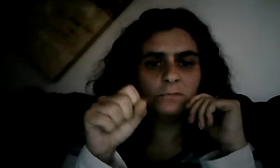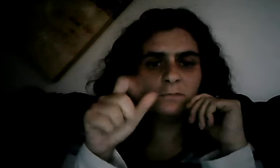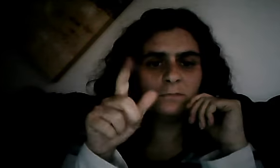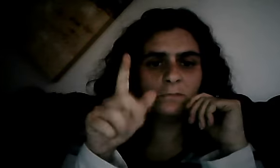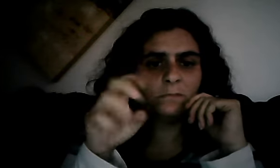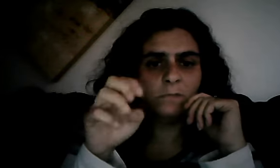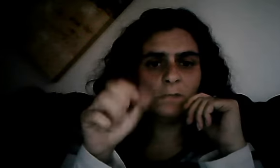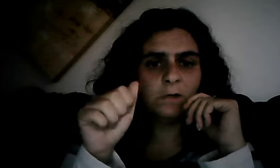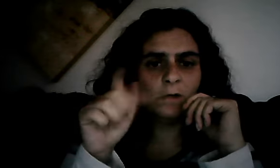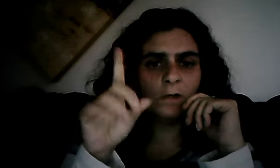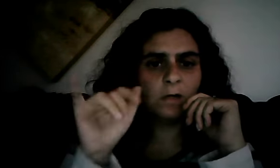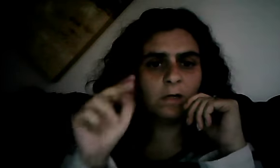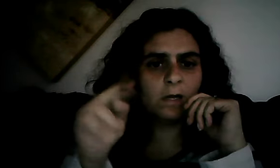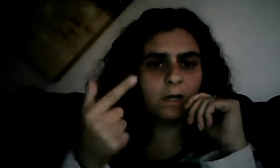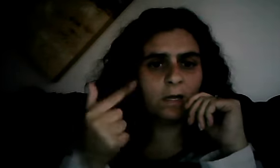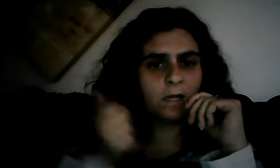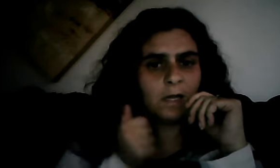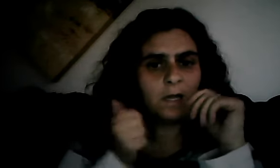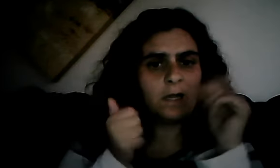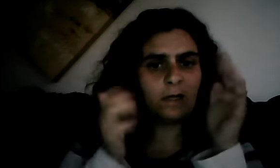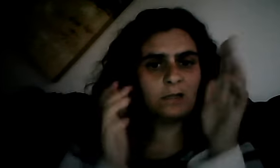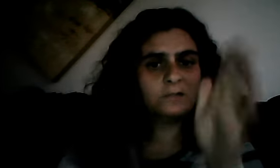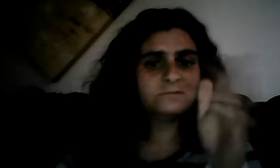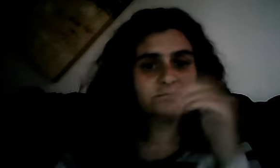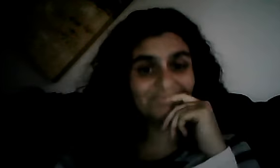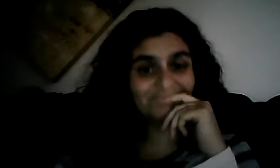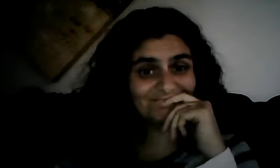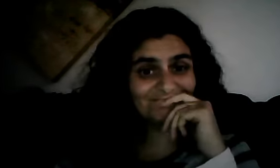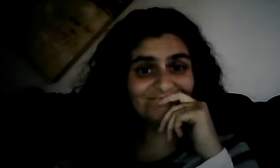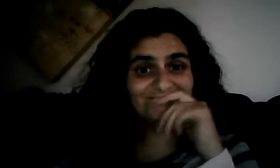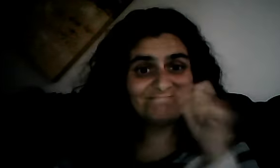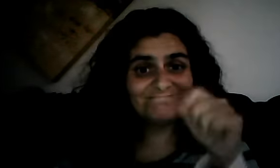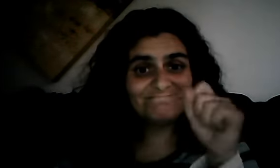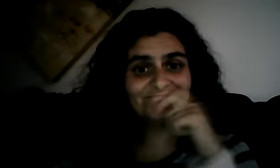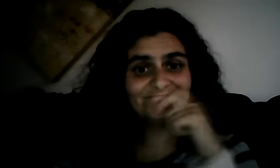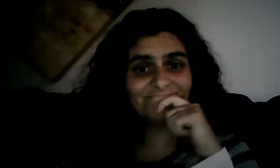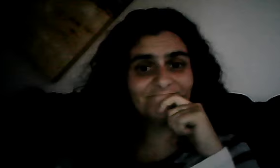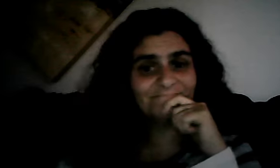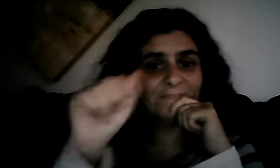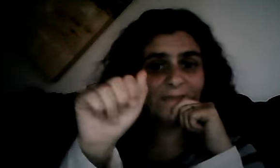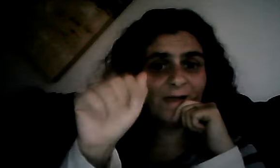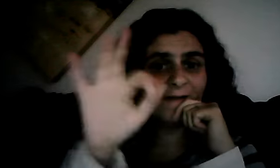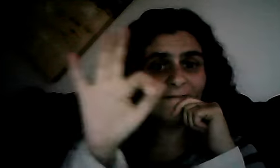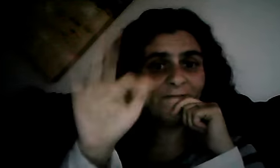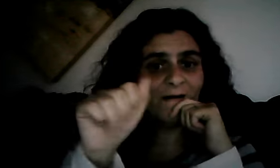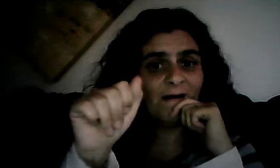I can't believe you made that poor doctor jump out the window. Come on, Dad! Can you find me, Heather?